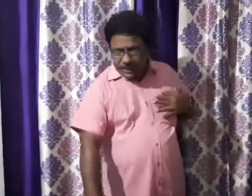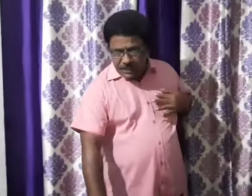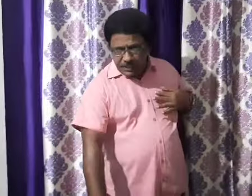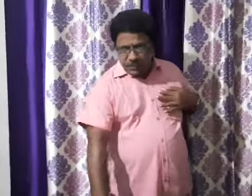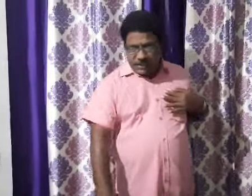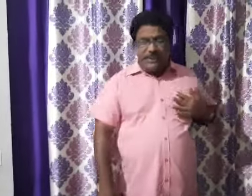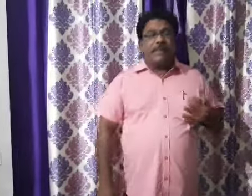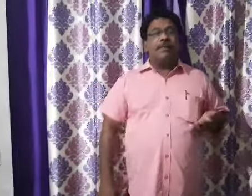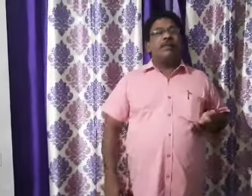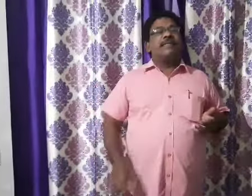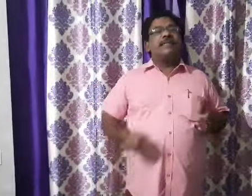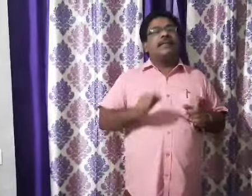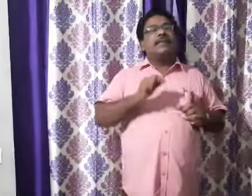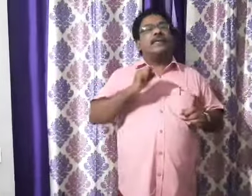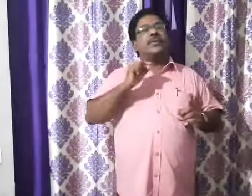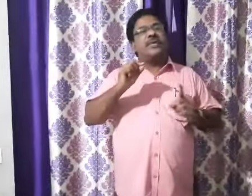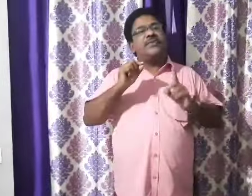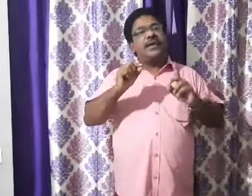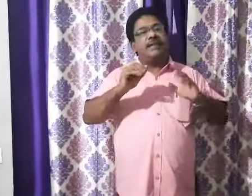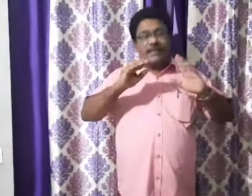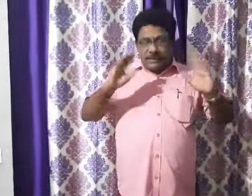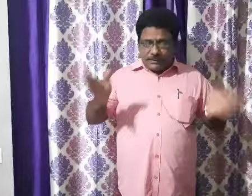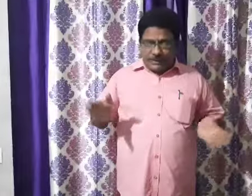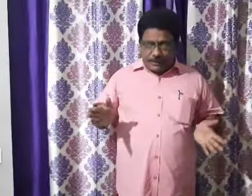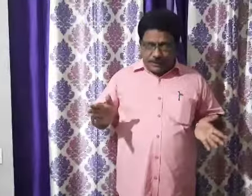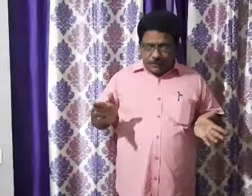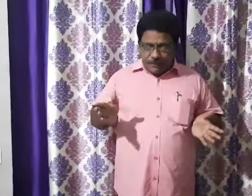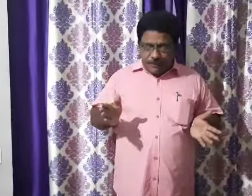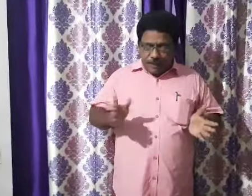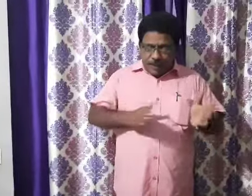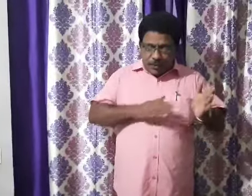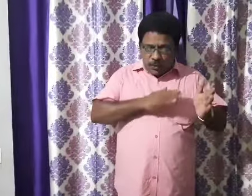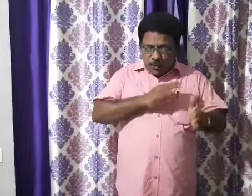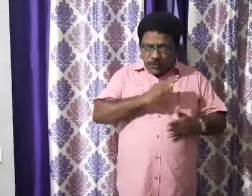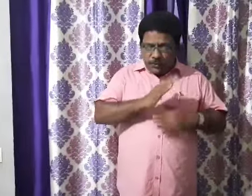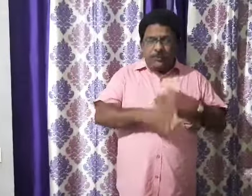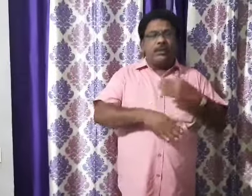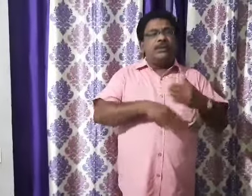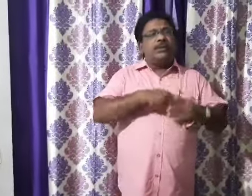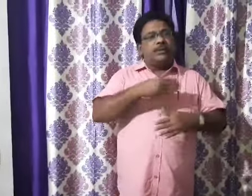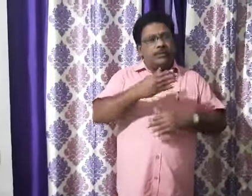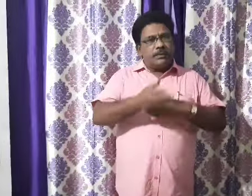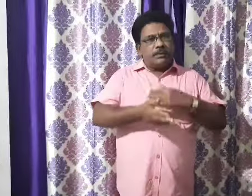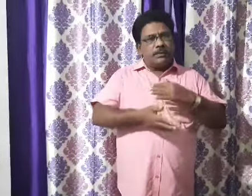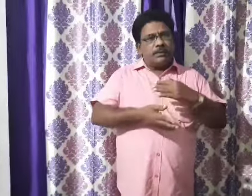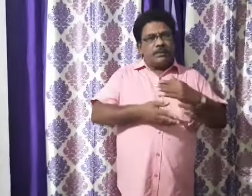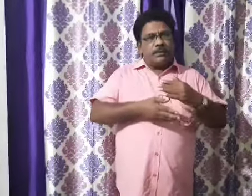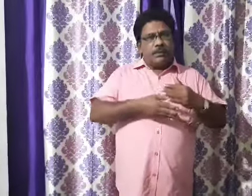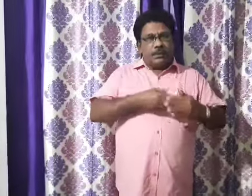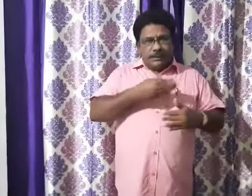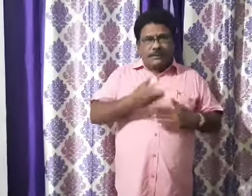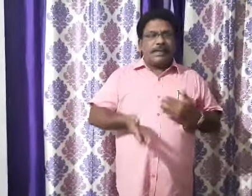right to work in about 625 districts in India. According to this